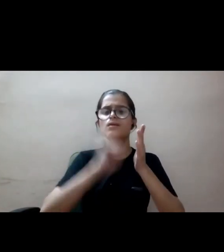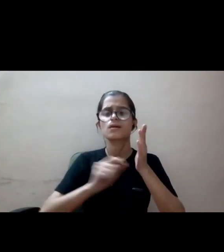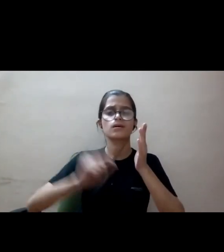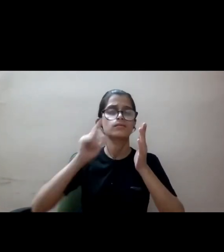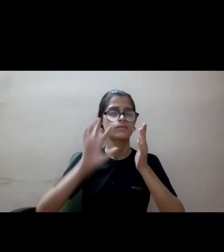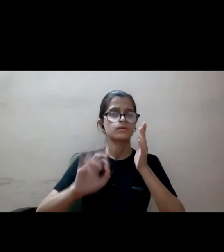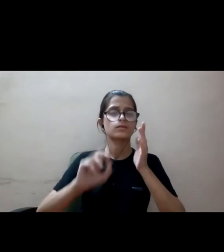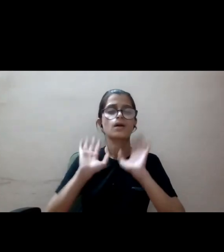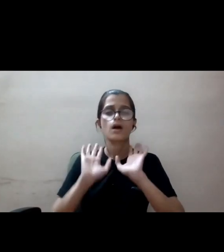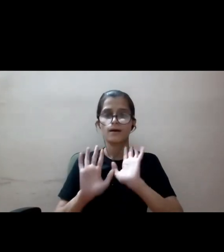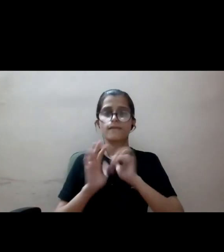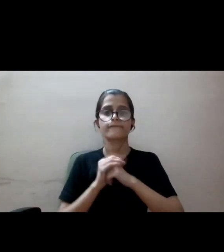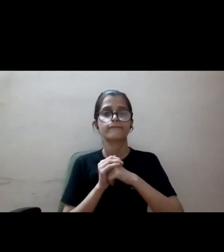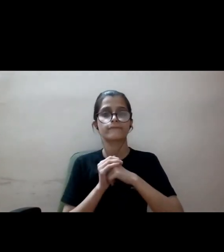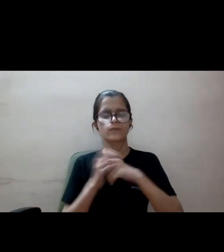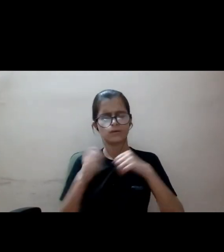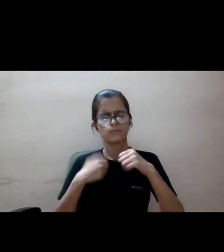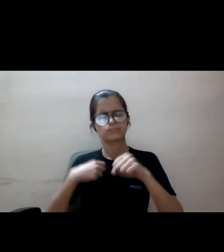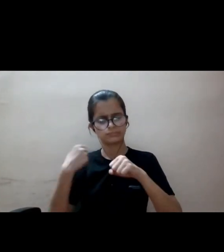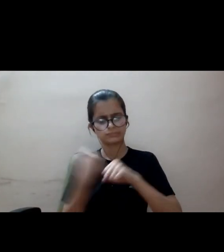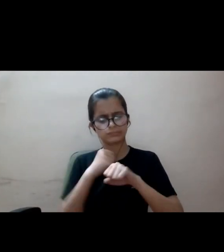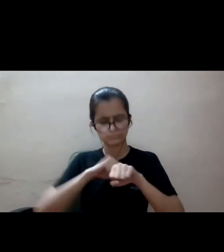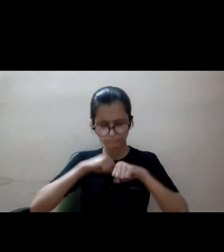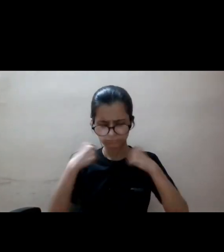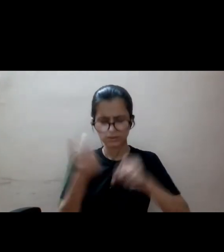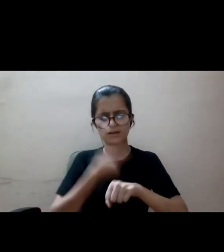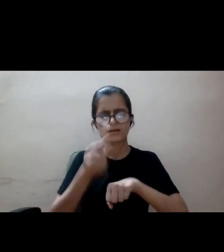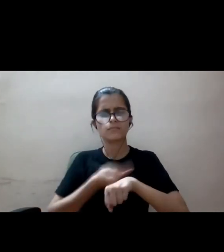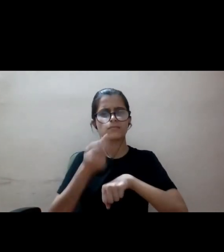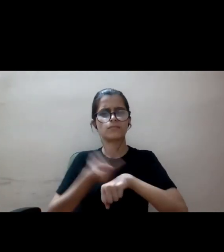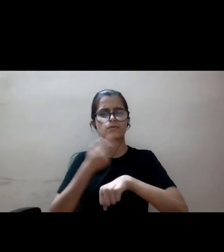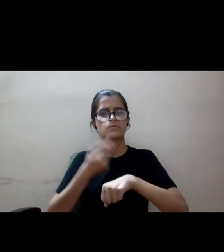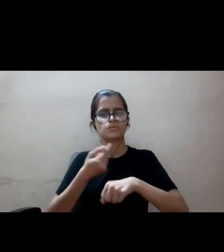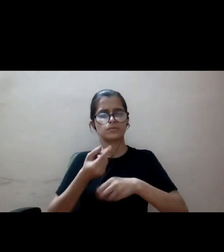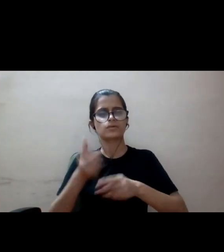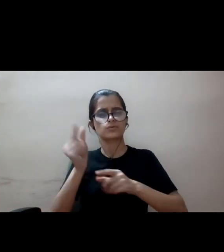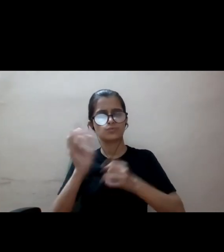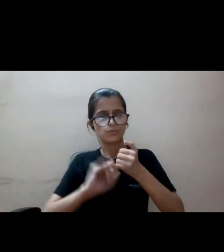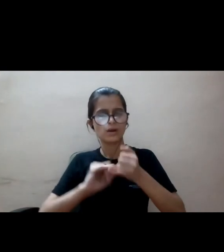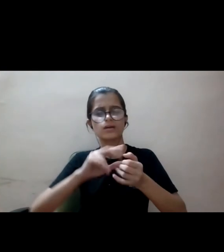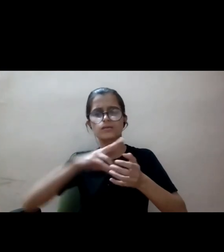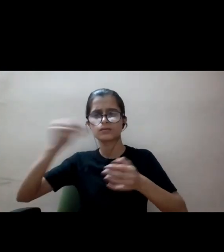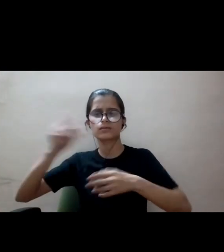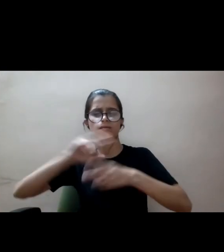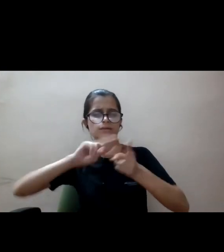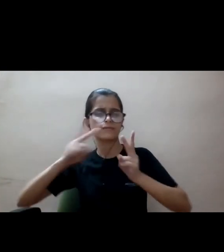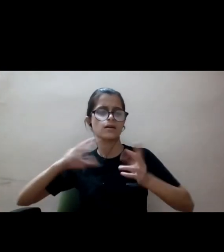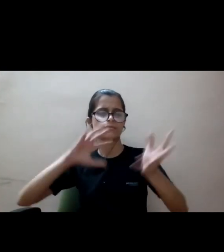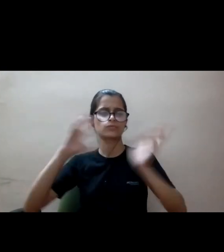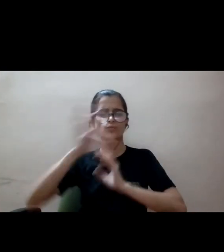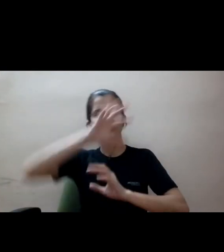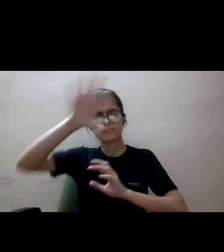trying very hard to create opportunities for that to happen here in the US. And I would like to make it global, creative